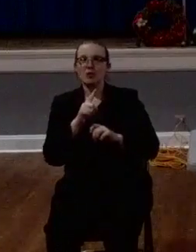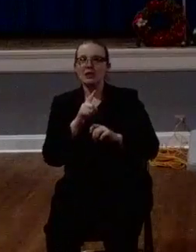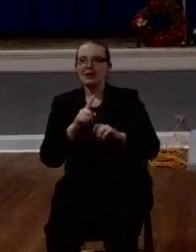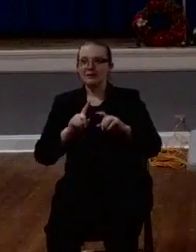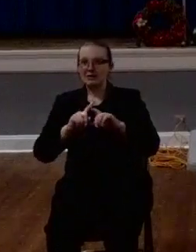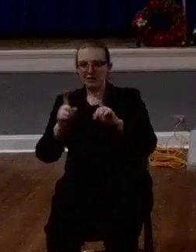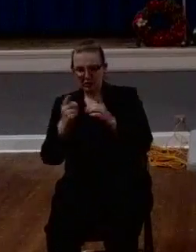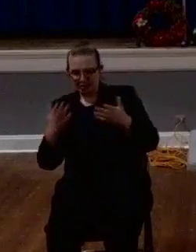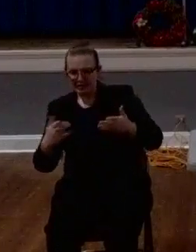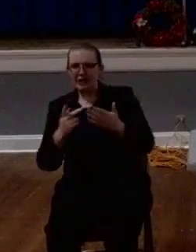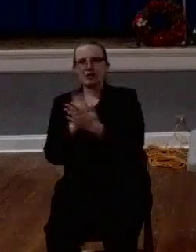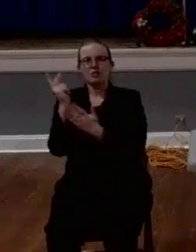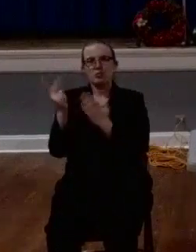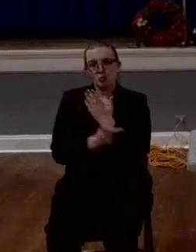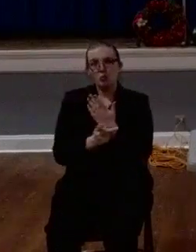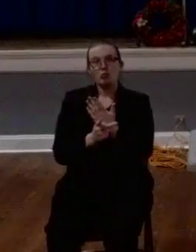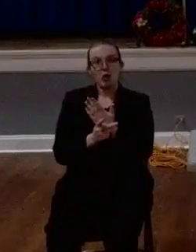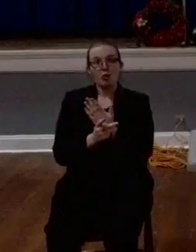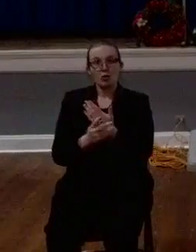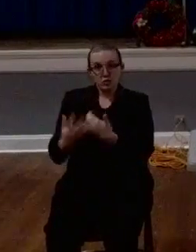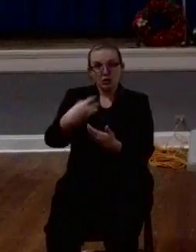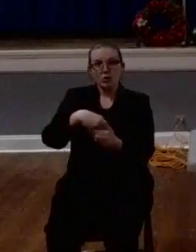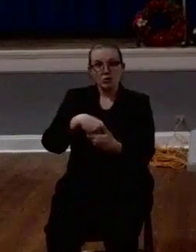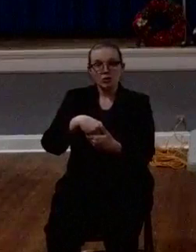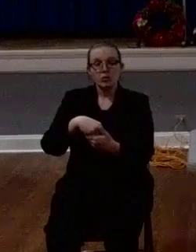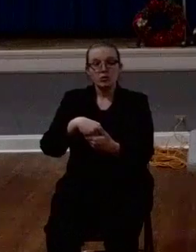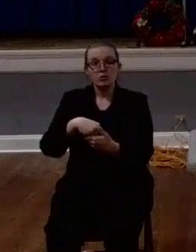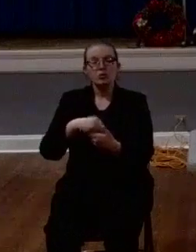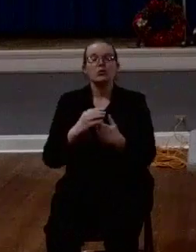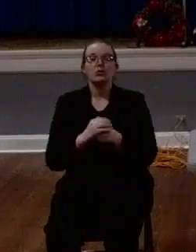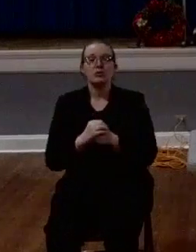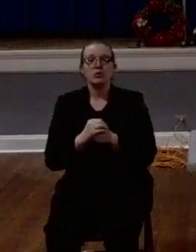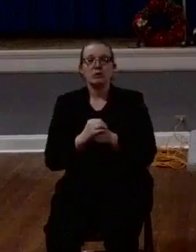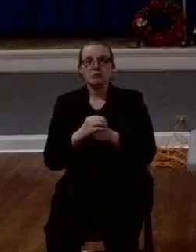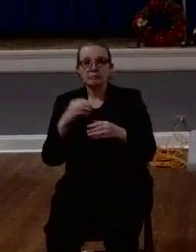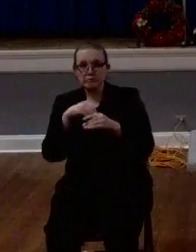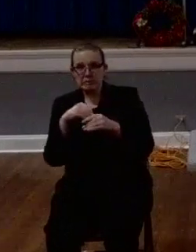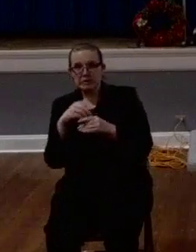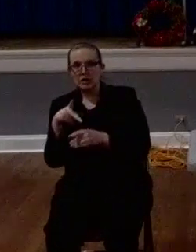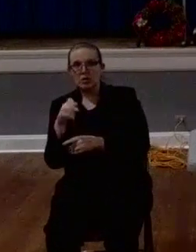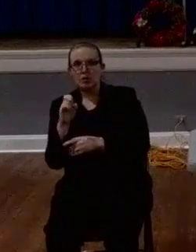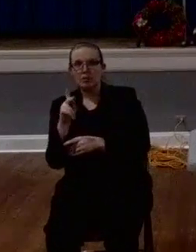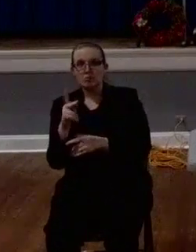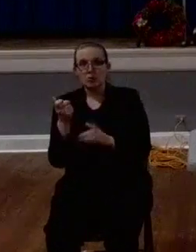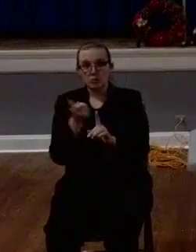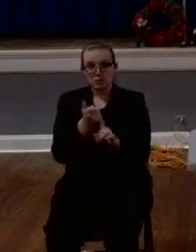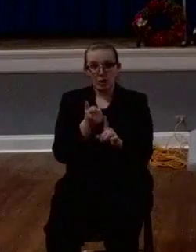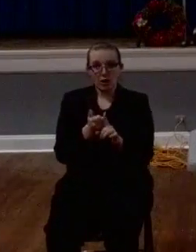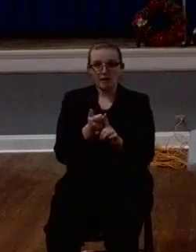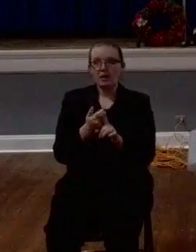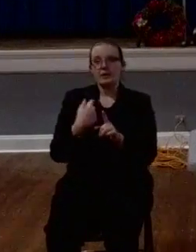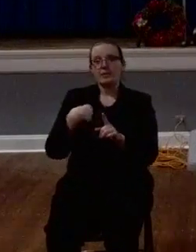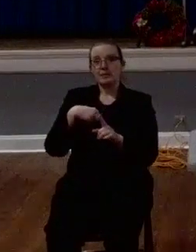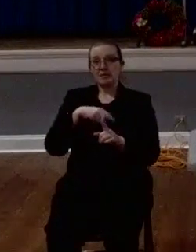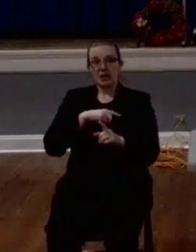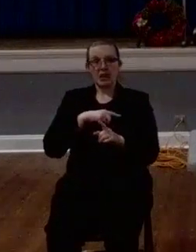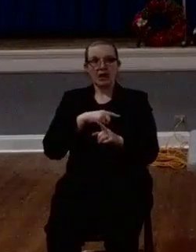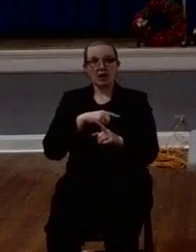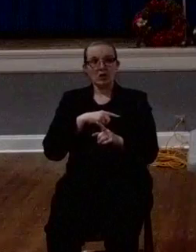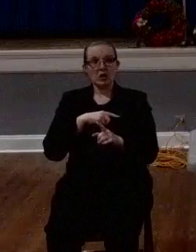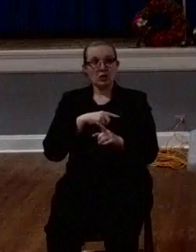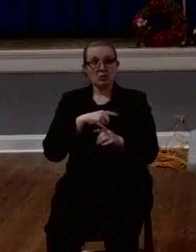have different programming that occurs in that park. And we heard these really with